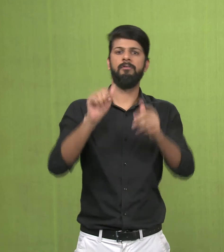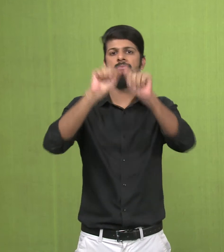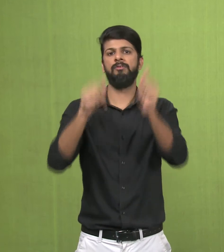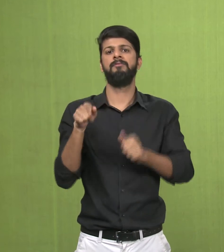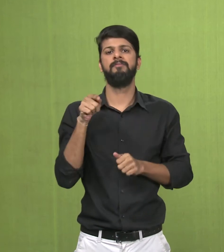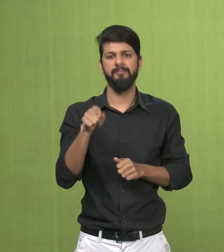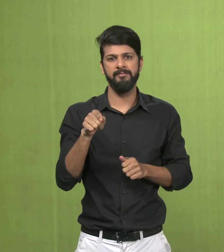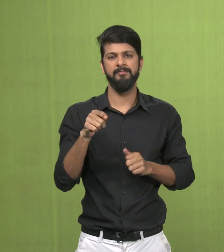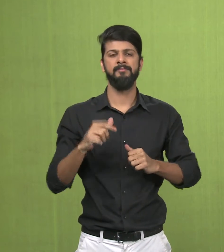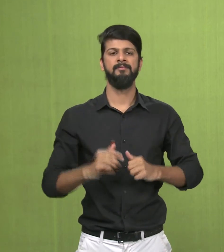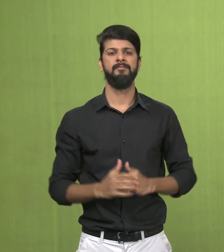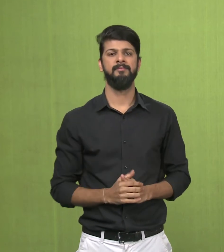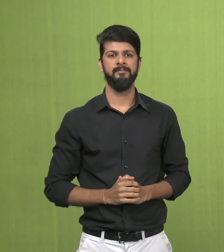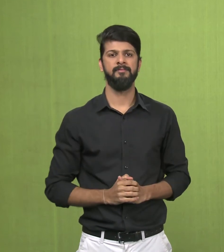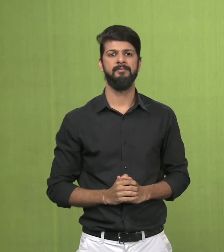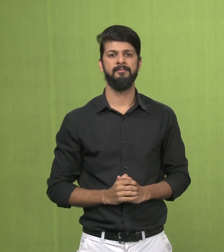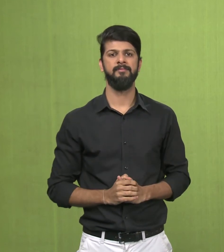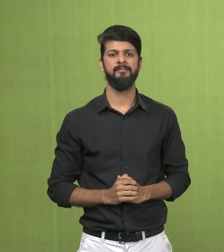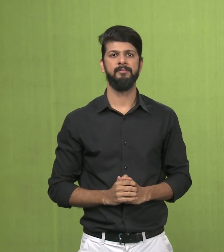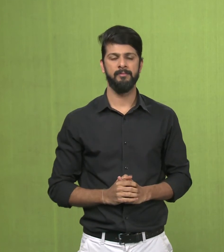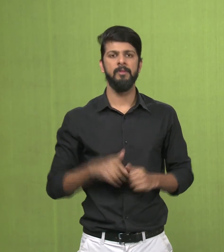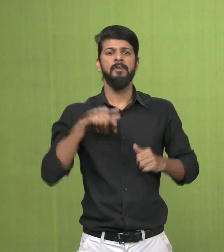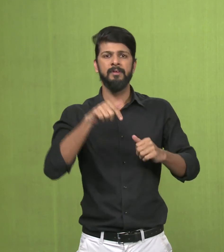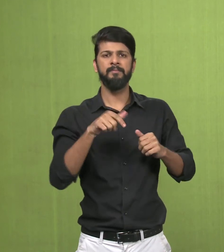of the currency, etc.